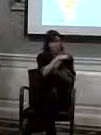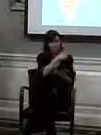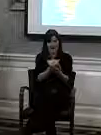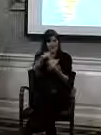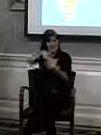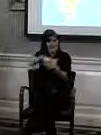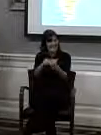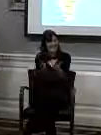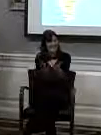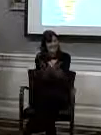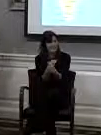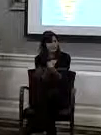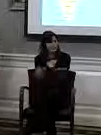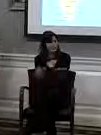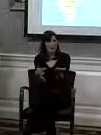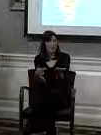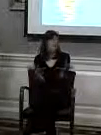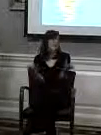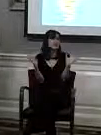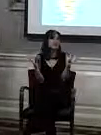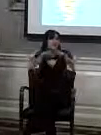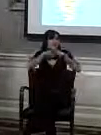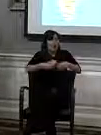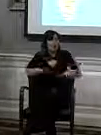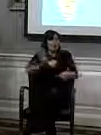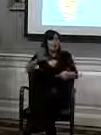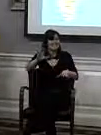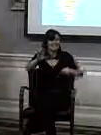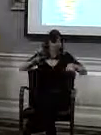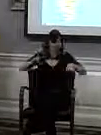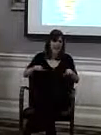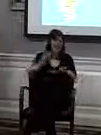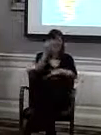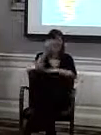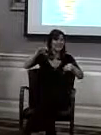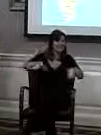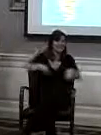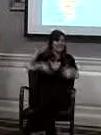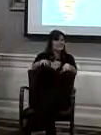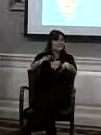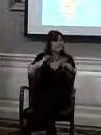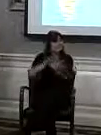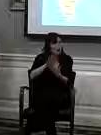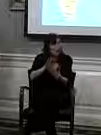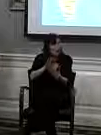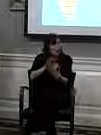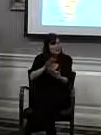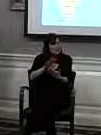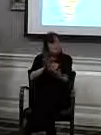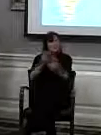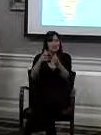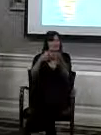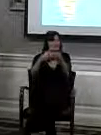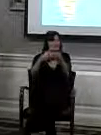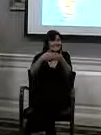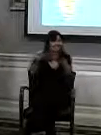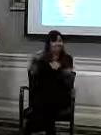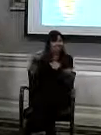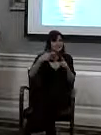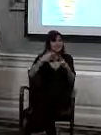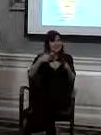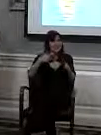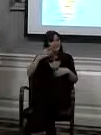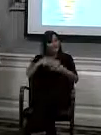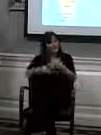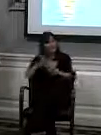that it loses the activist-oriented approach, as human rights are presented often as decoupled from the struggles that have achieved greater respect for human